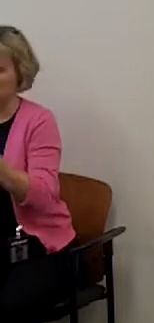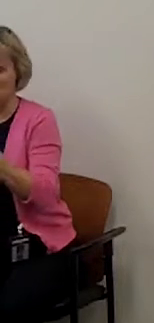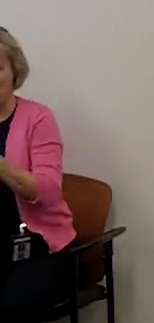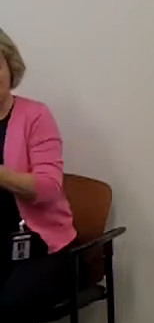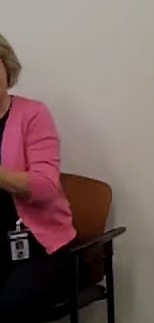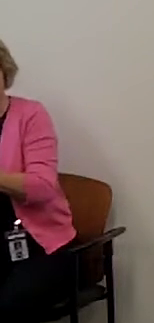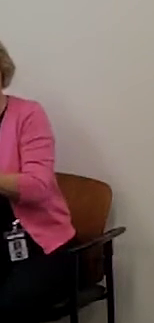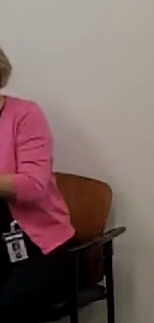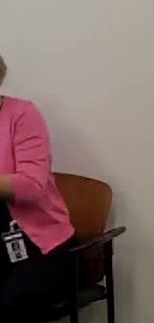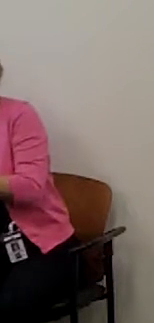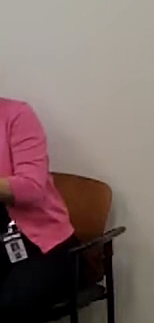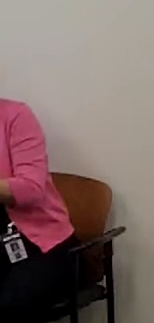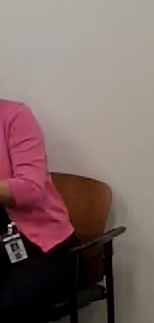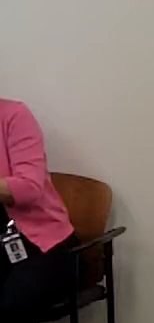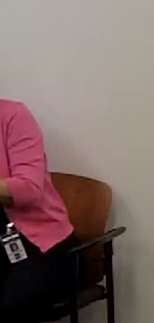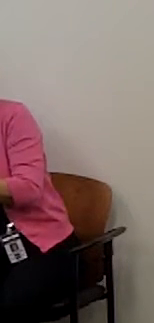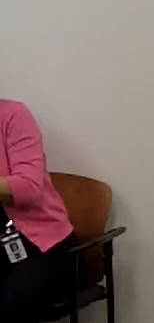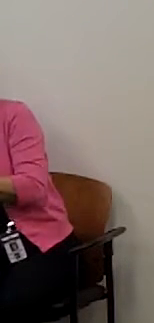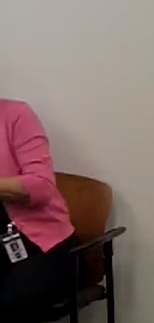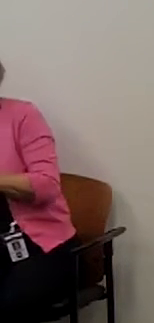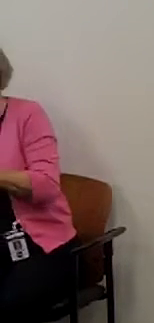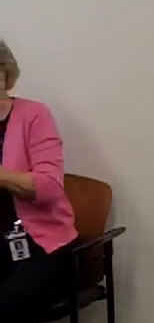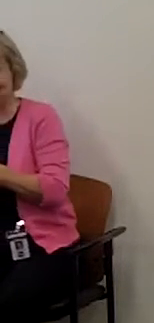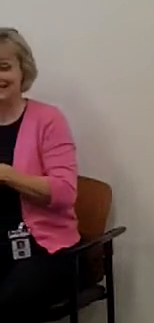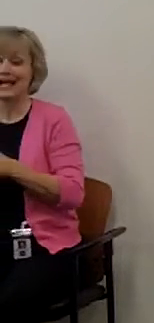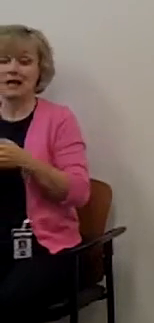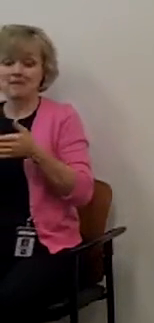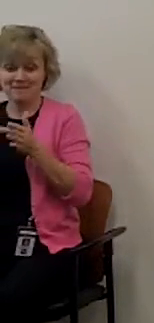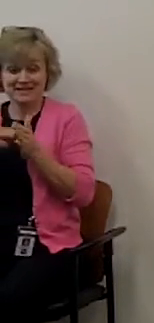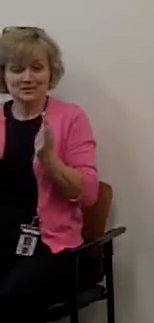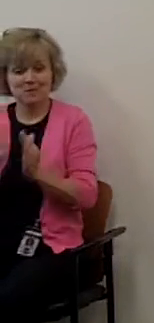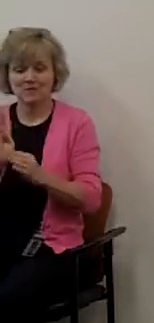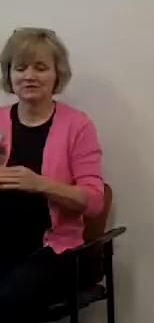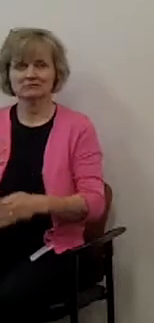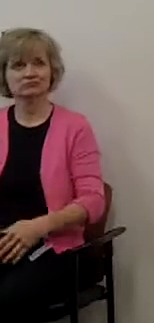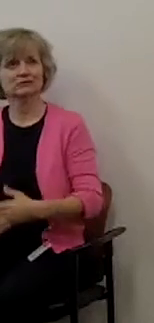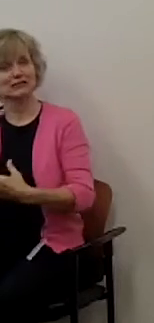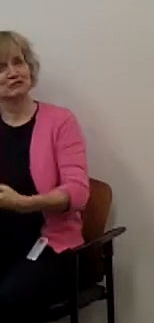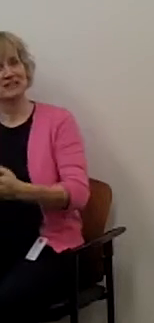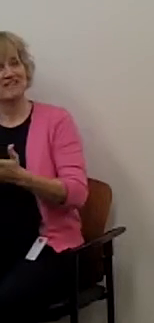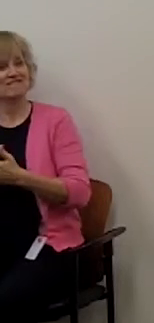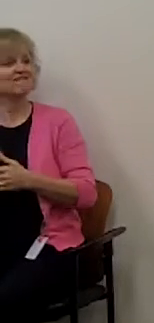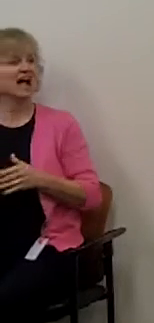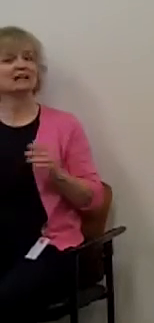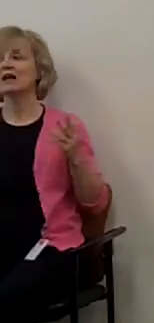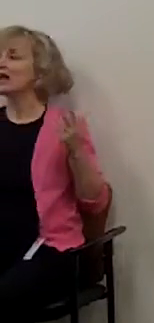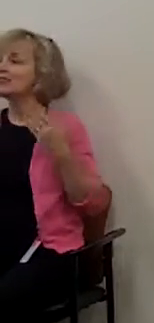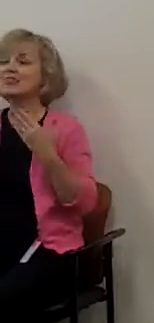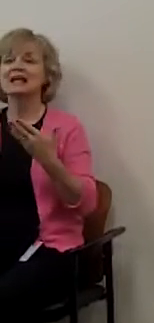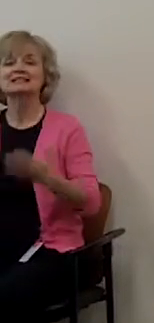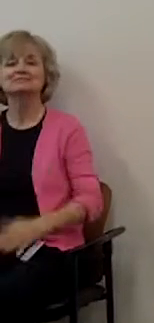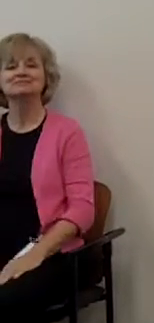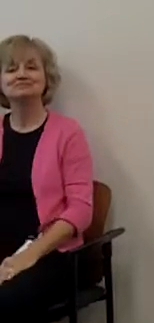than 99.7% of businesses. So that's kind of interesting. All right, that's it. Thanks, guys.